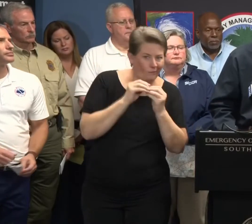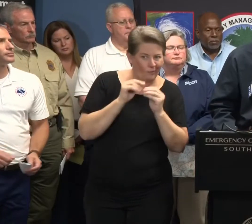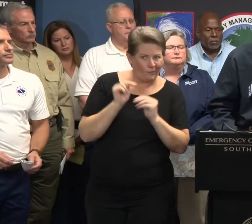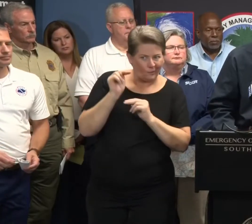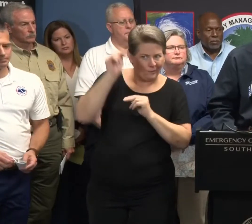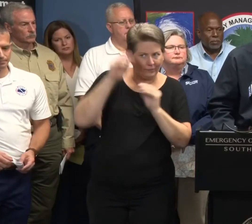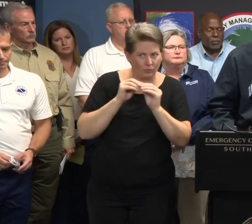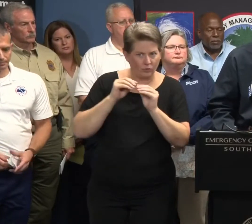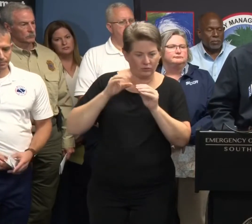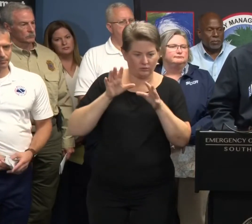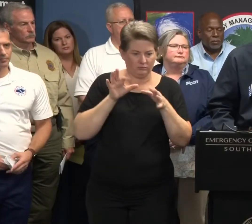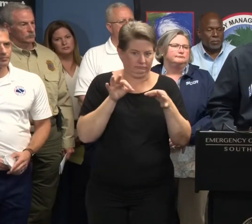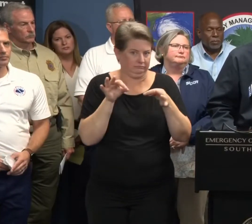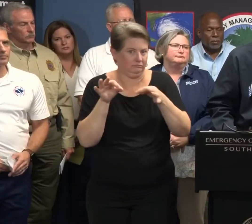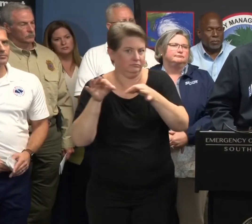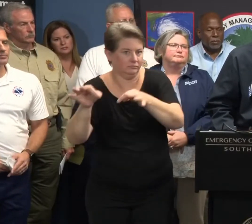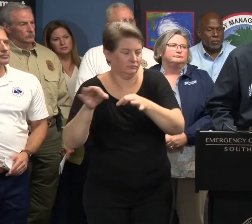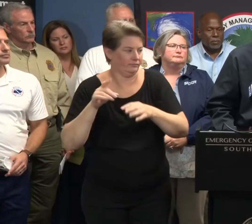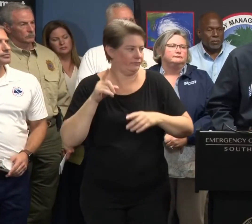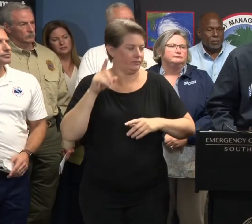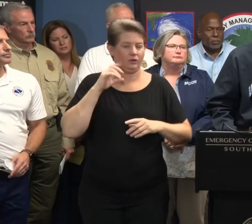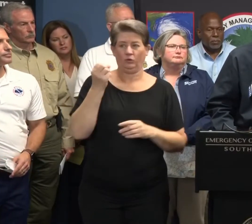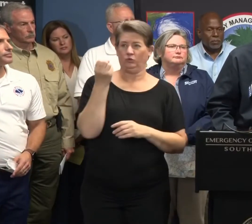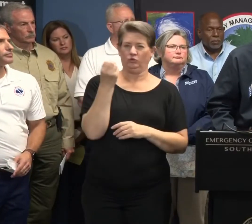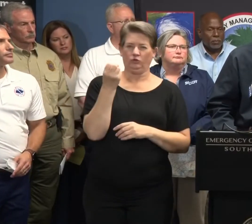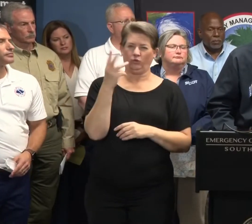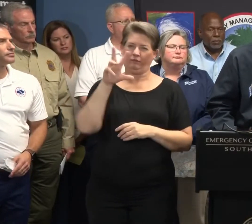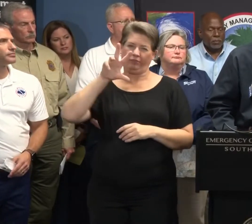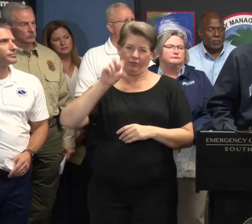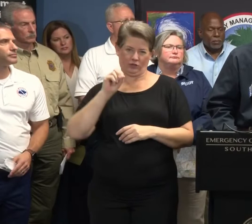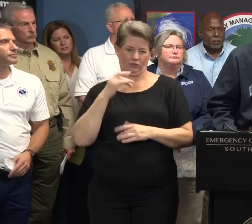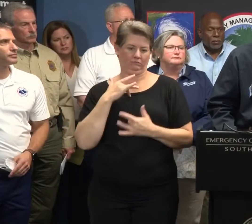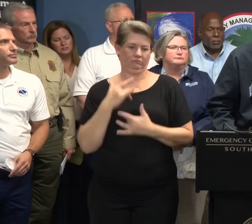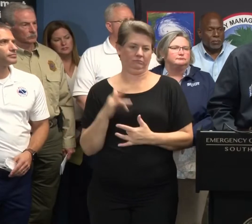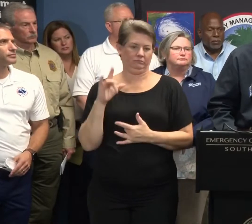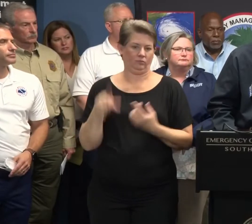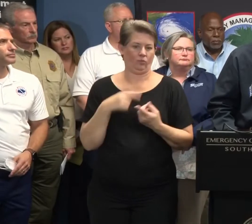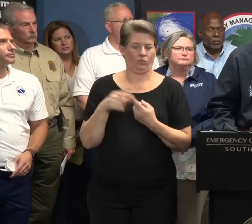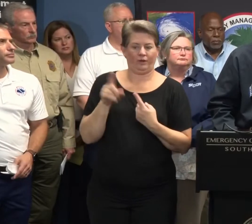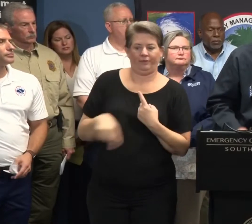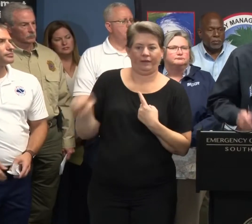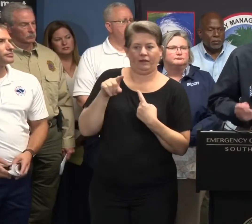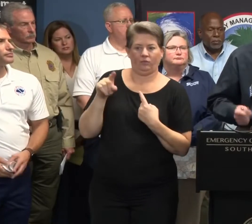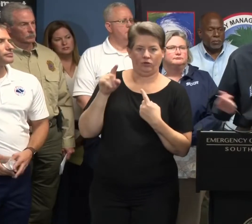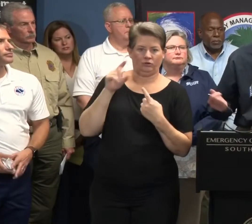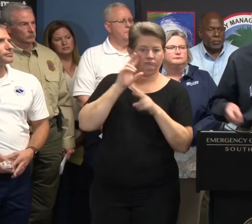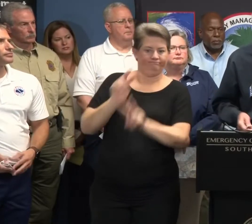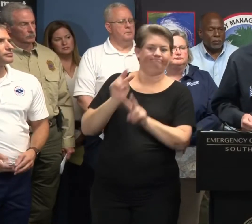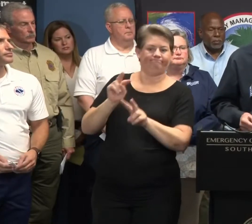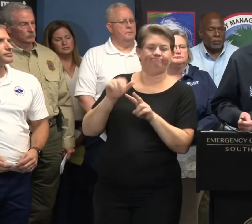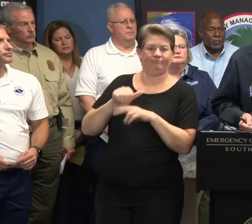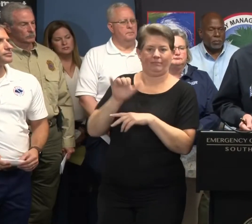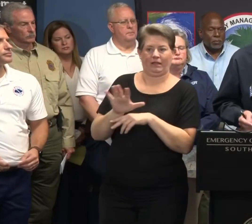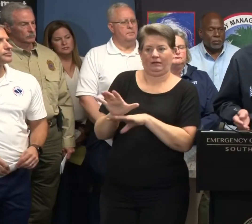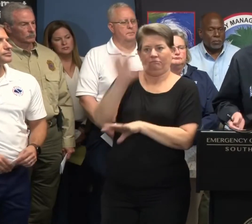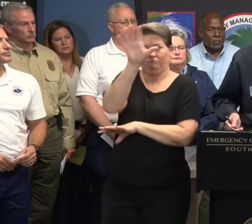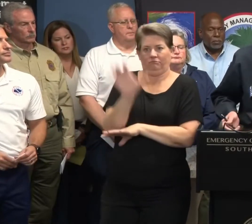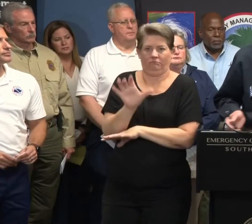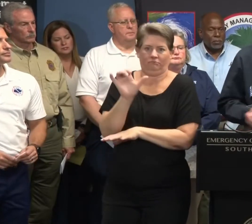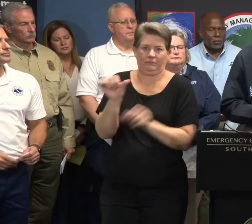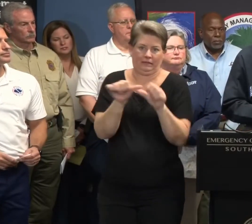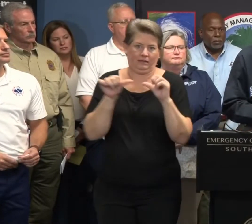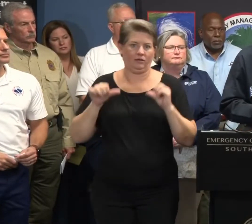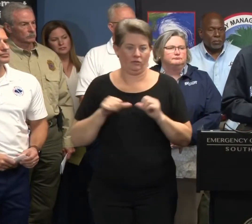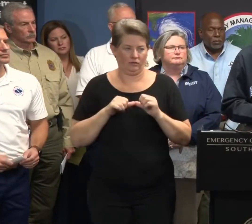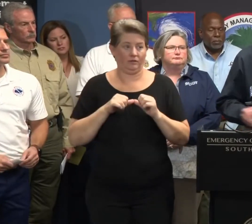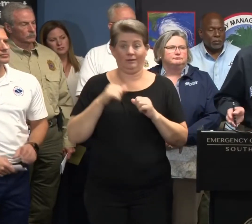tides are. And it was around 12:30 was when they usually, and where they would begin today. And that's why what John Q mentioned